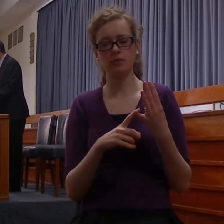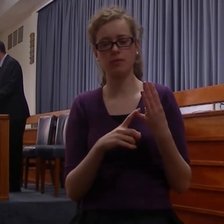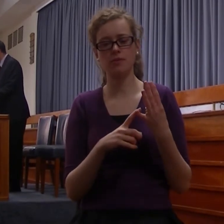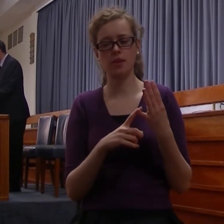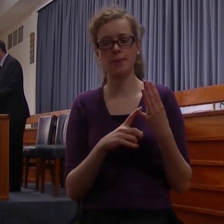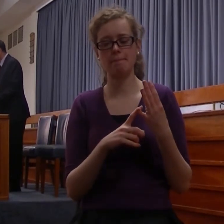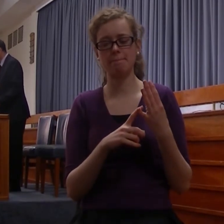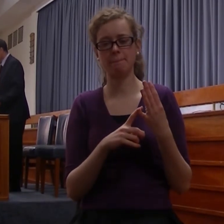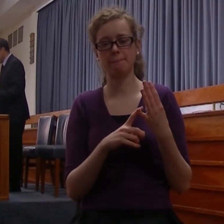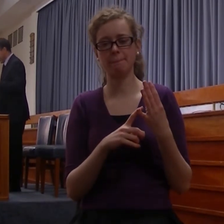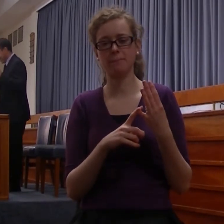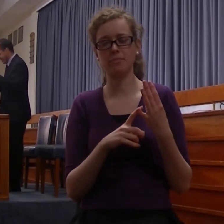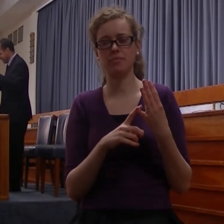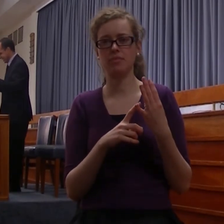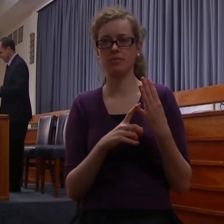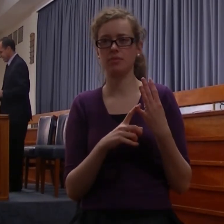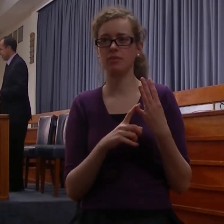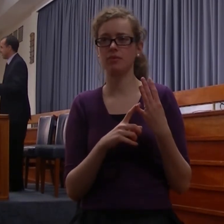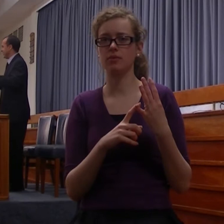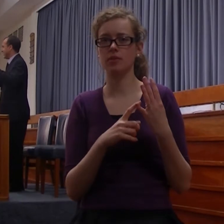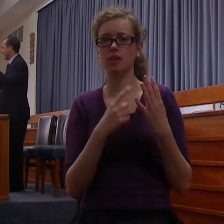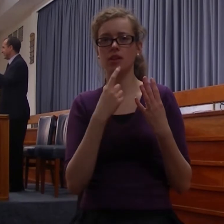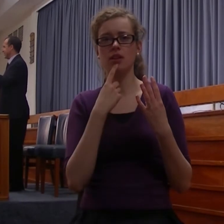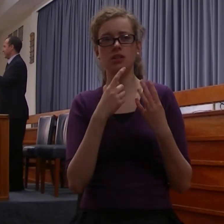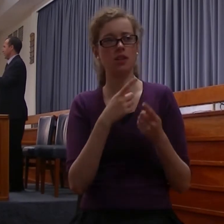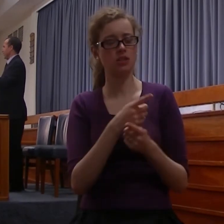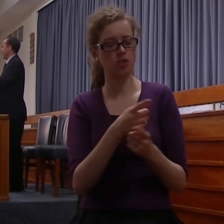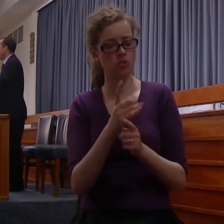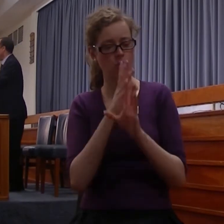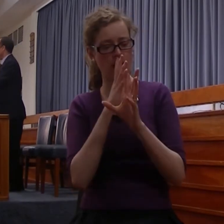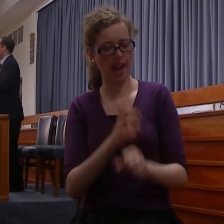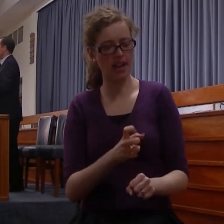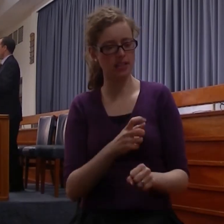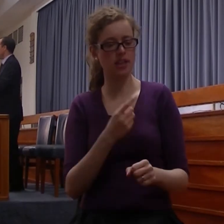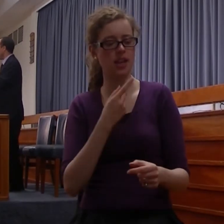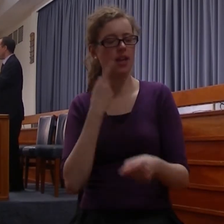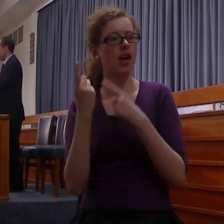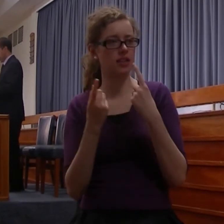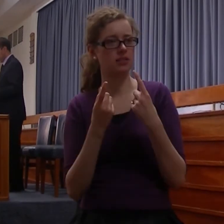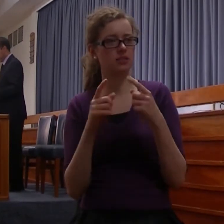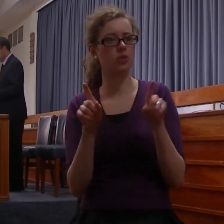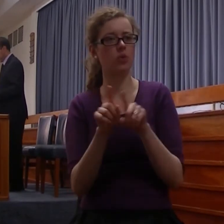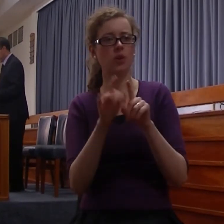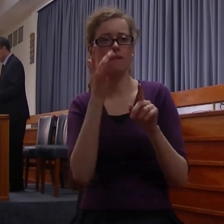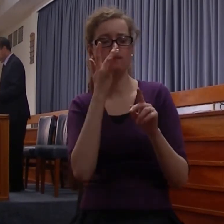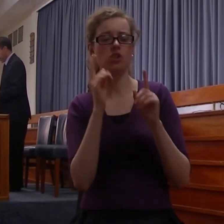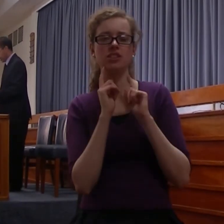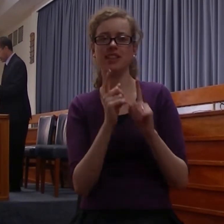persecutors. But there is another thing which is said about them, that